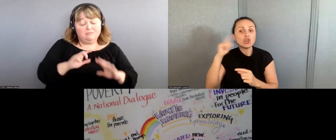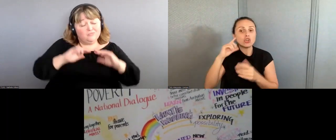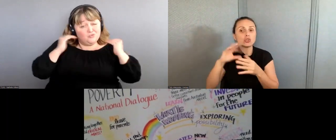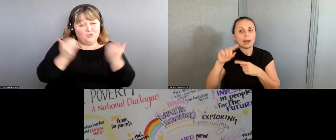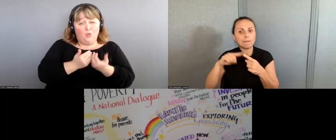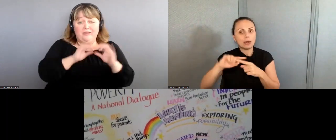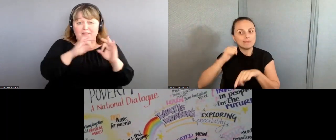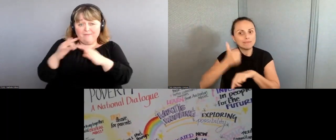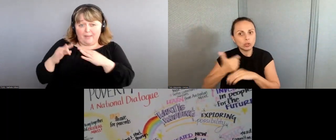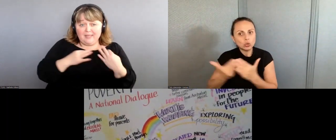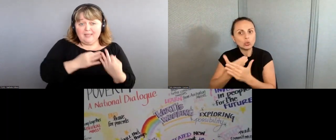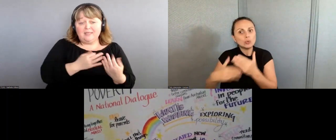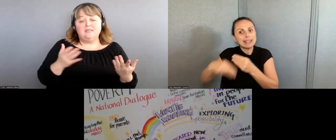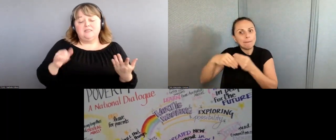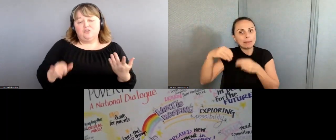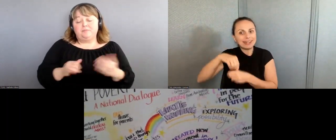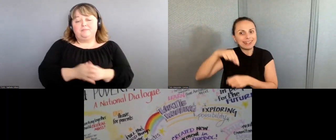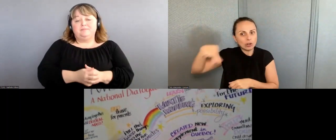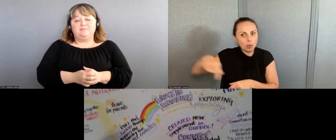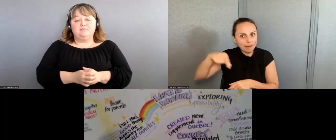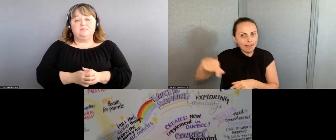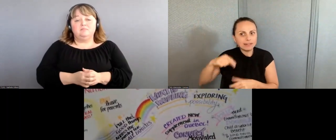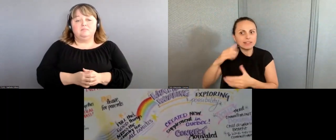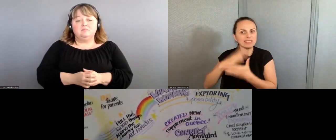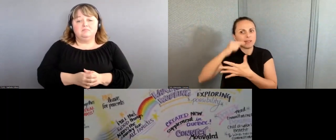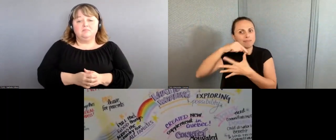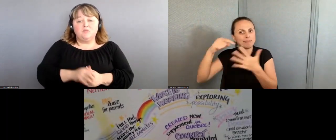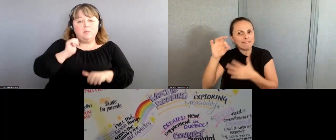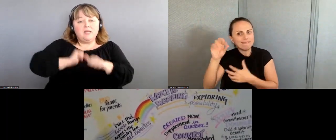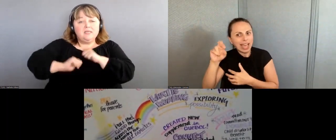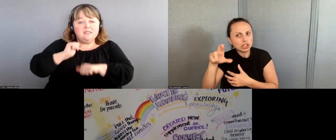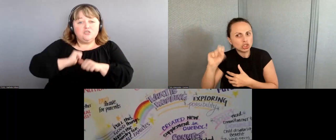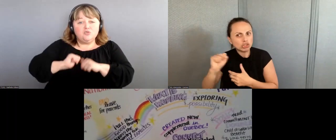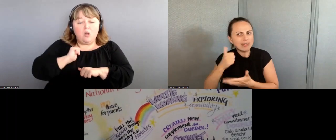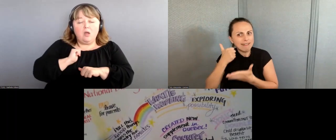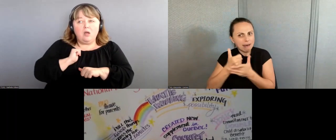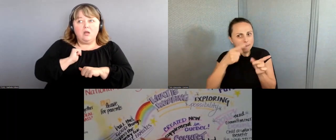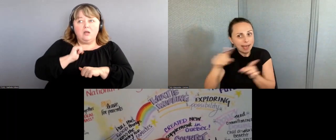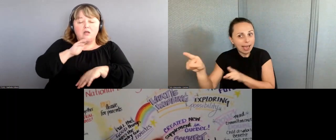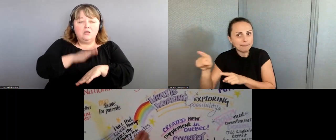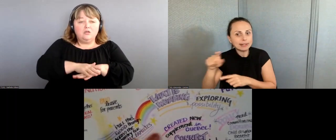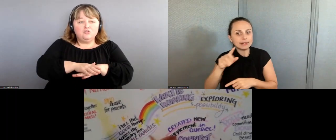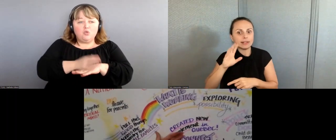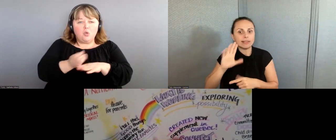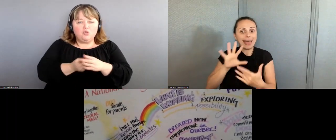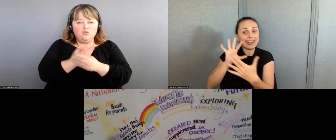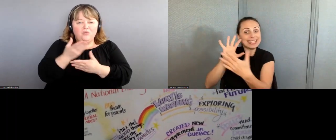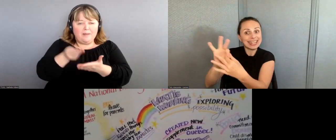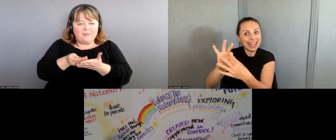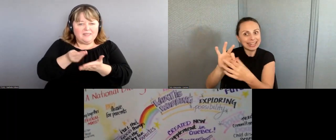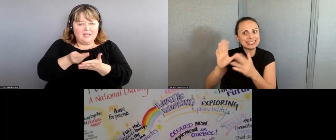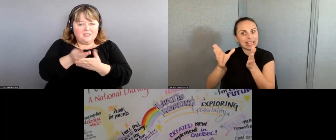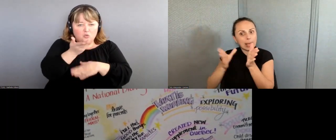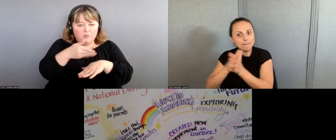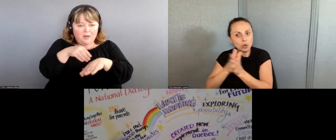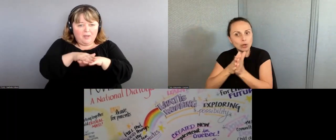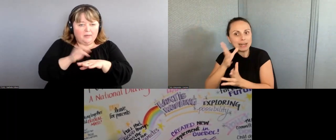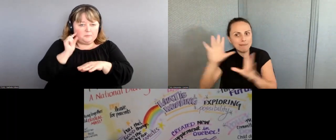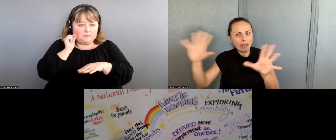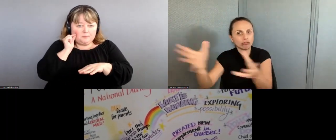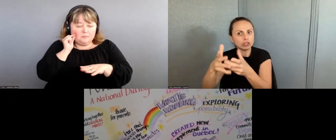the new supplement in Quebec and some of the factors that were helping that happen. It's like the connecting motivated mothers of